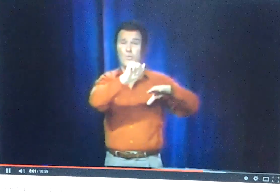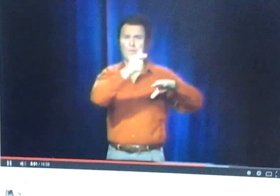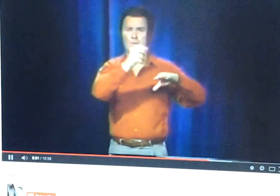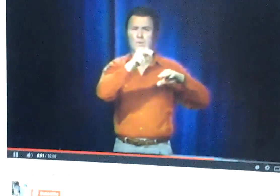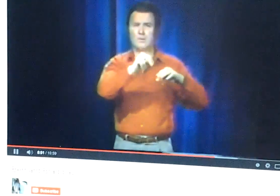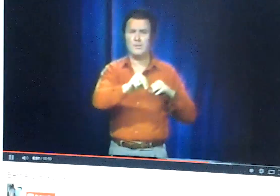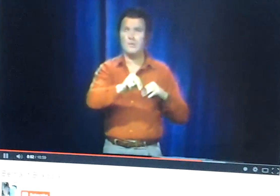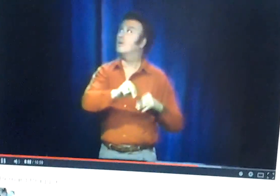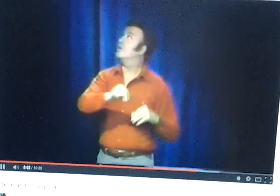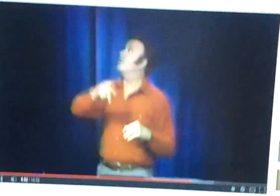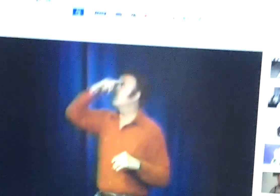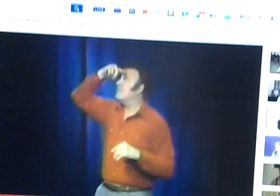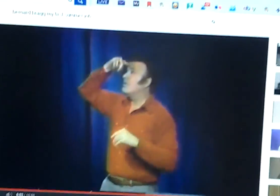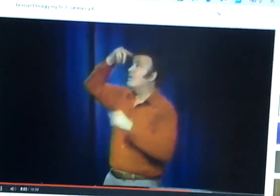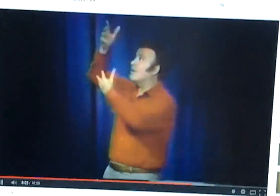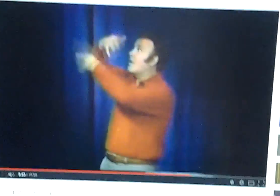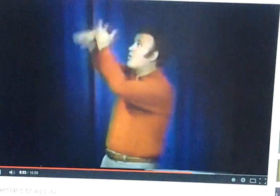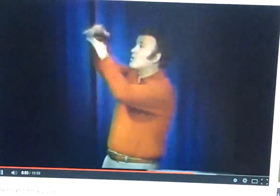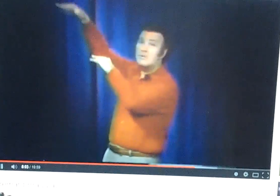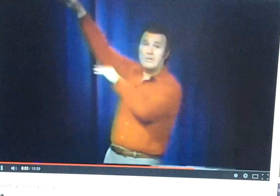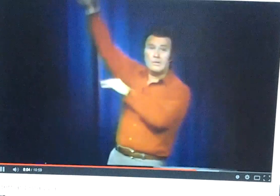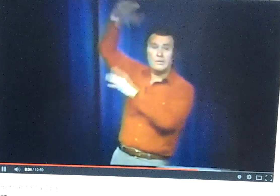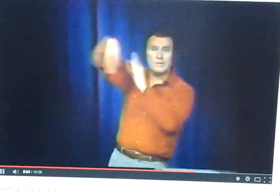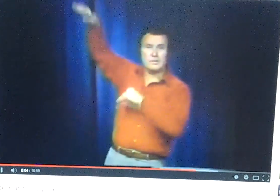And I continued to pile the dirt on and more.